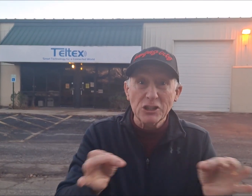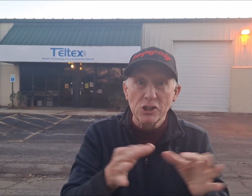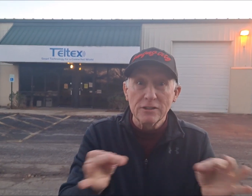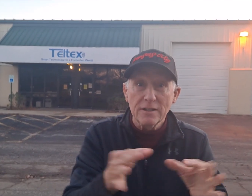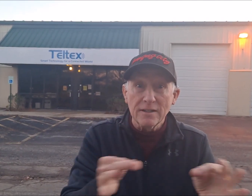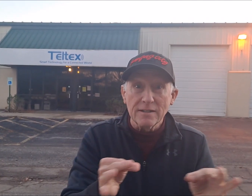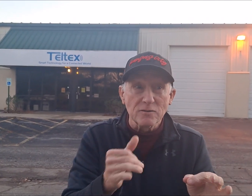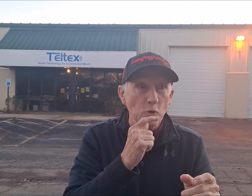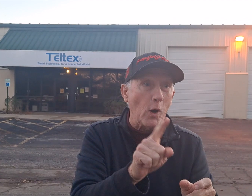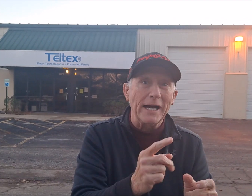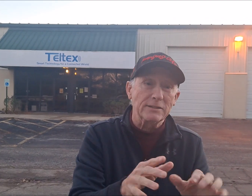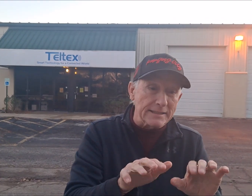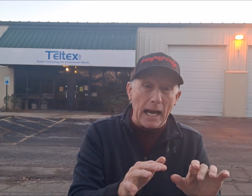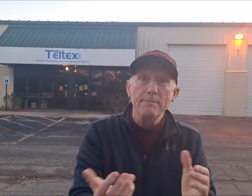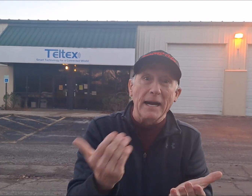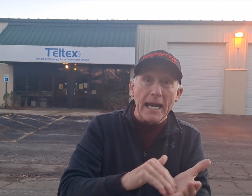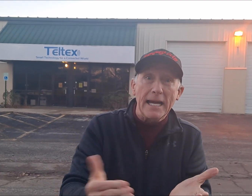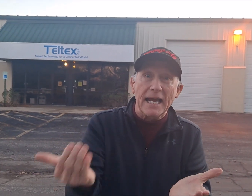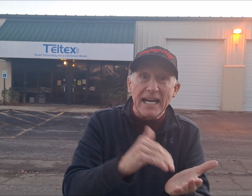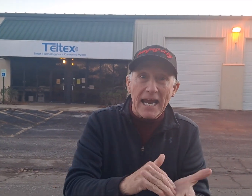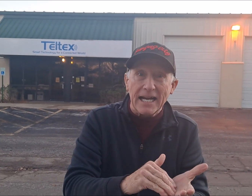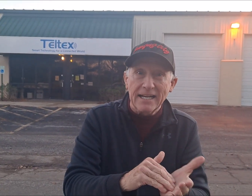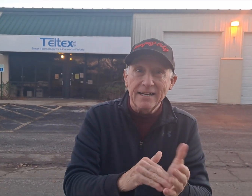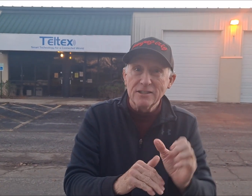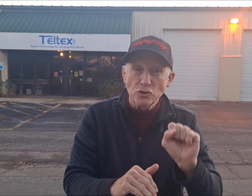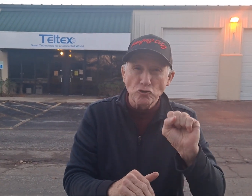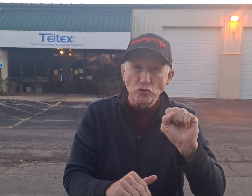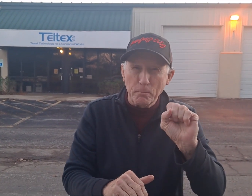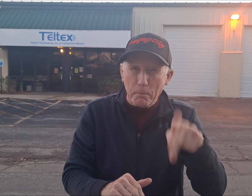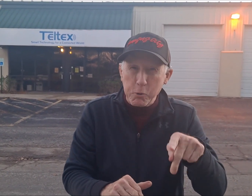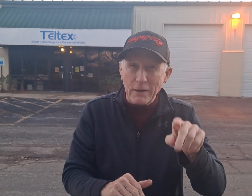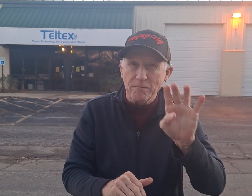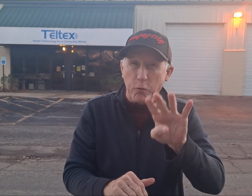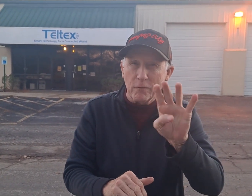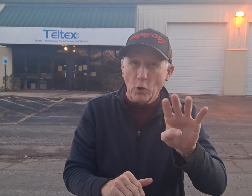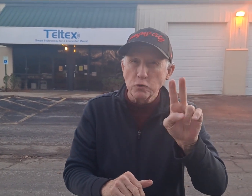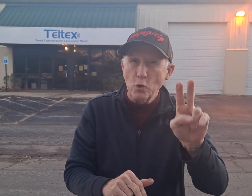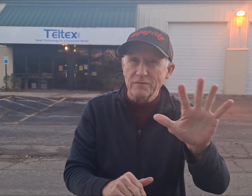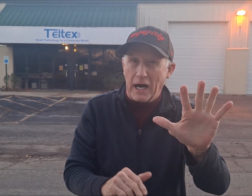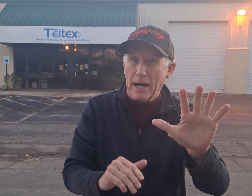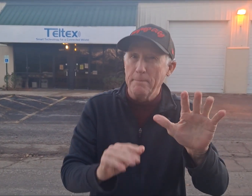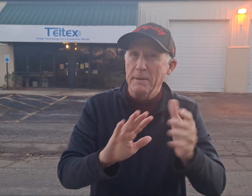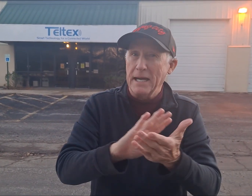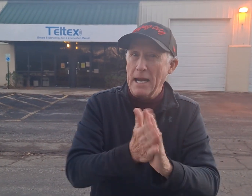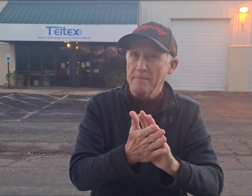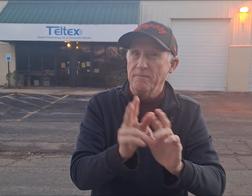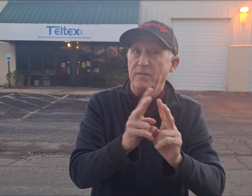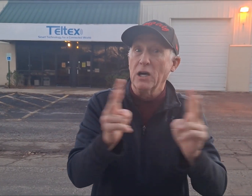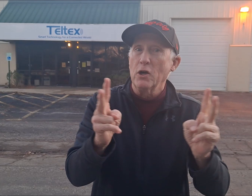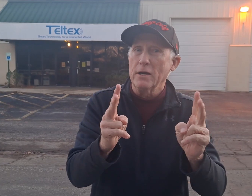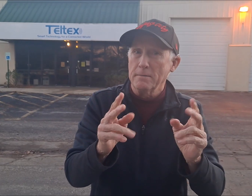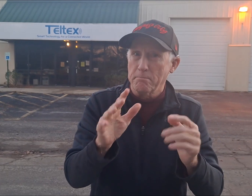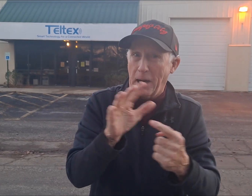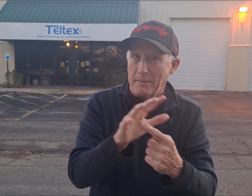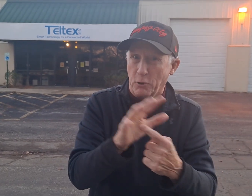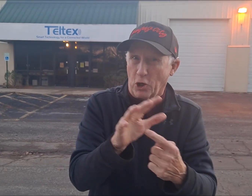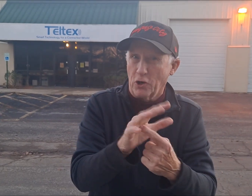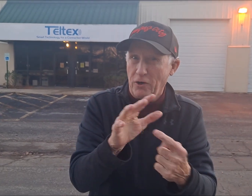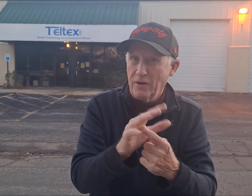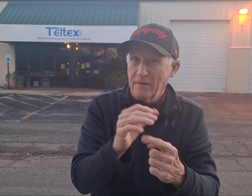message, so you won't have to type again. Super Print 4425 became very popular